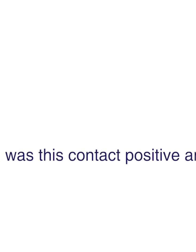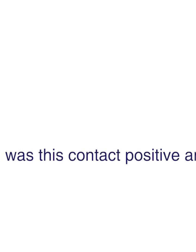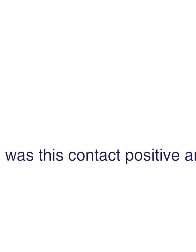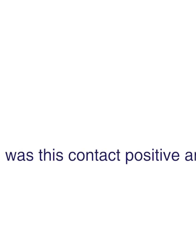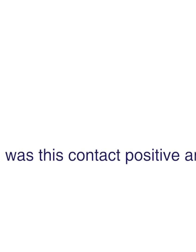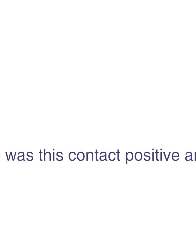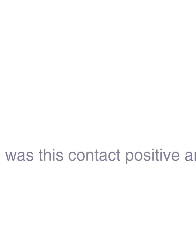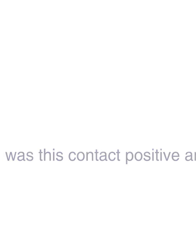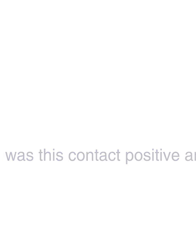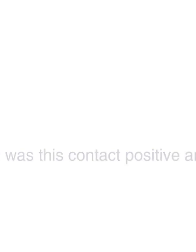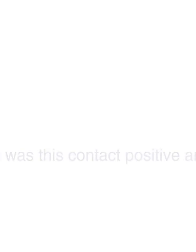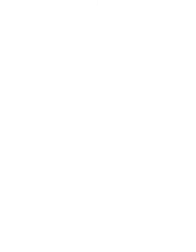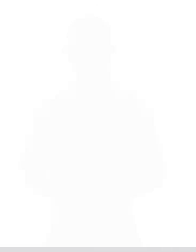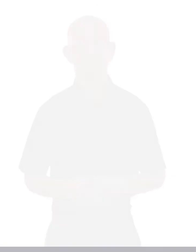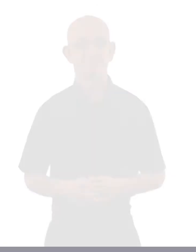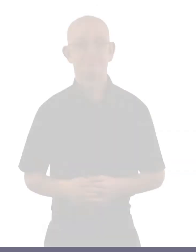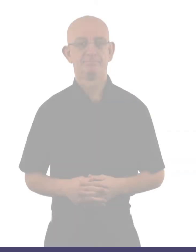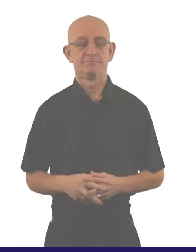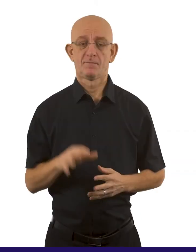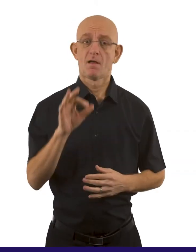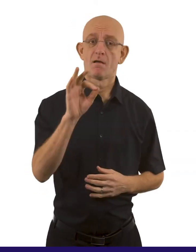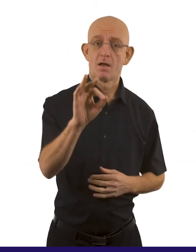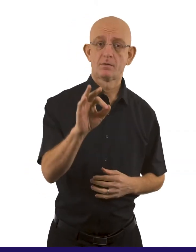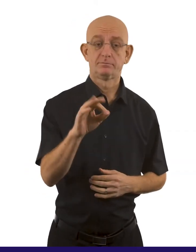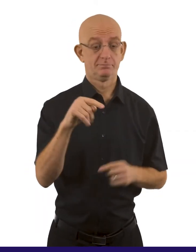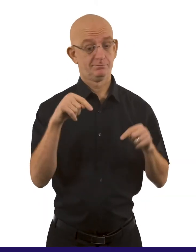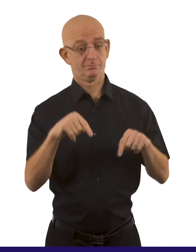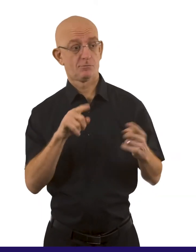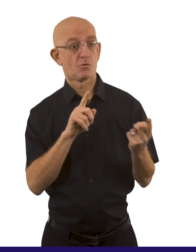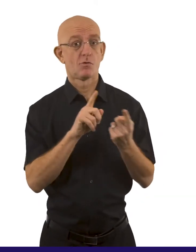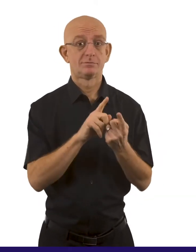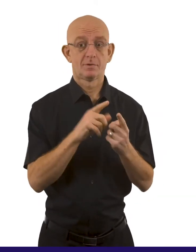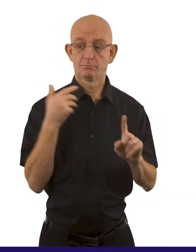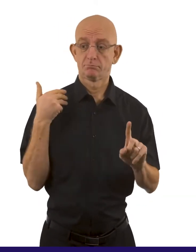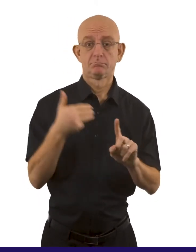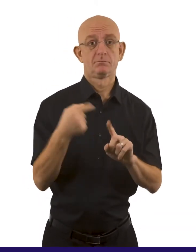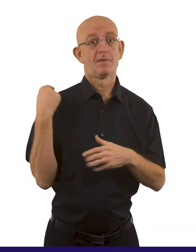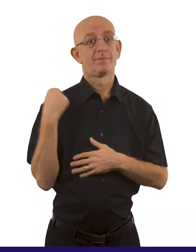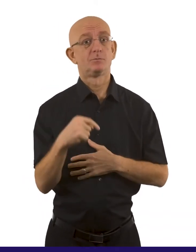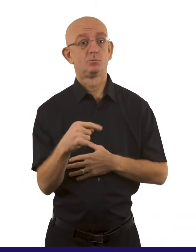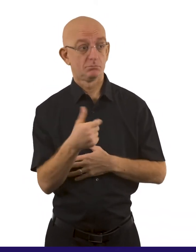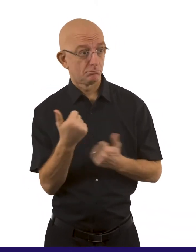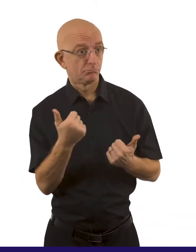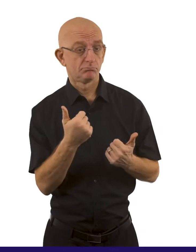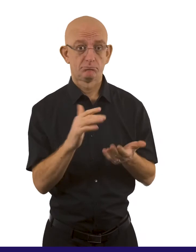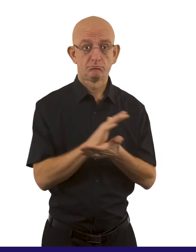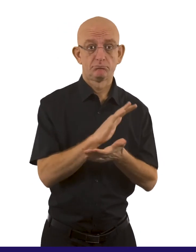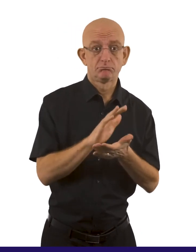Question 17. How often was this contact positive